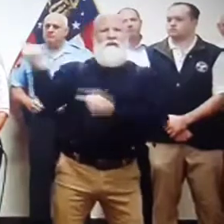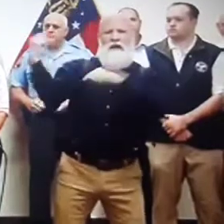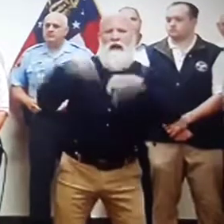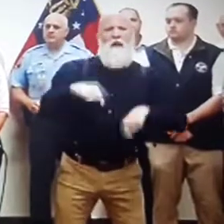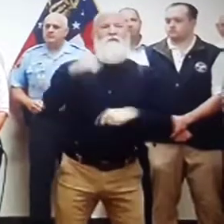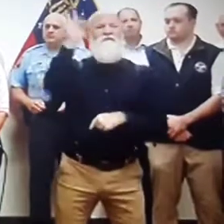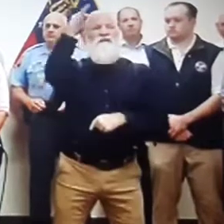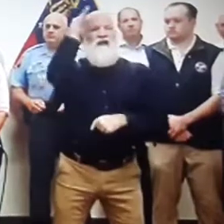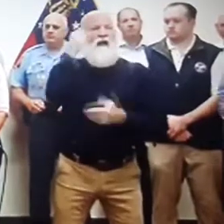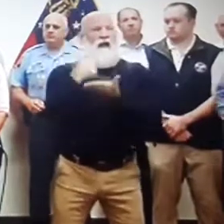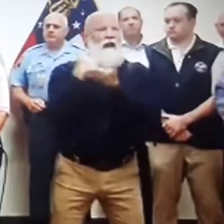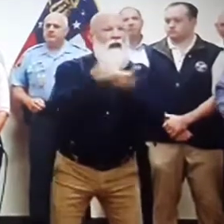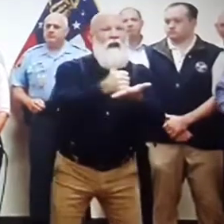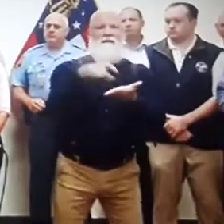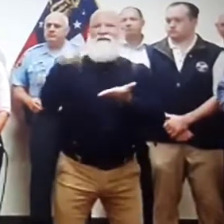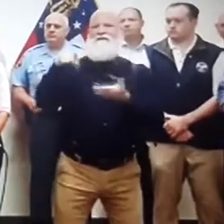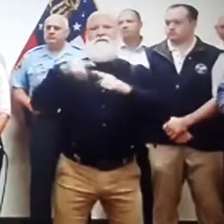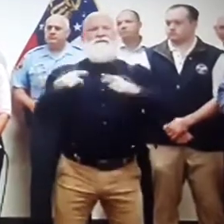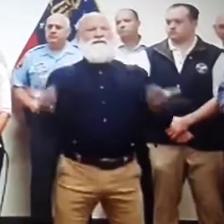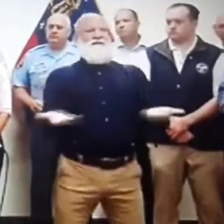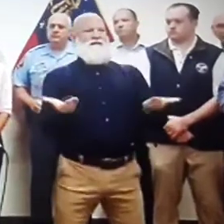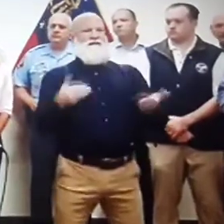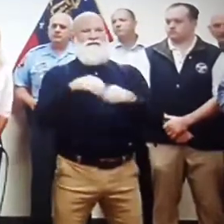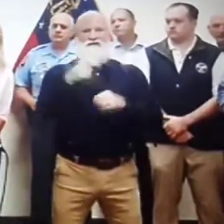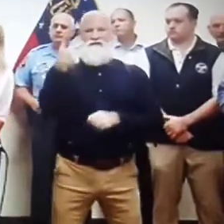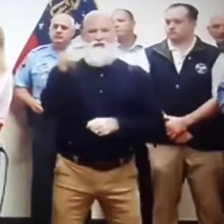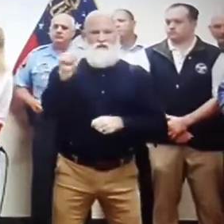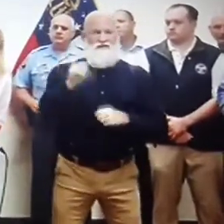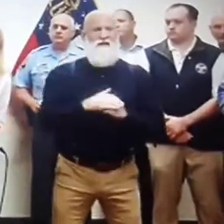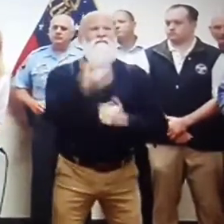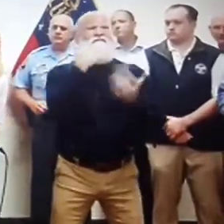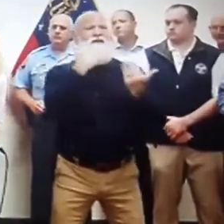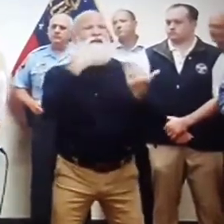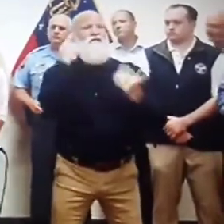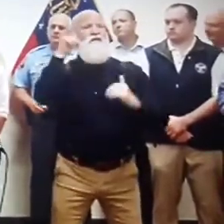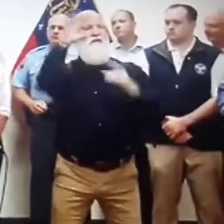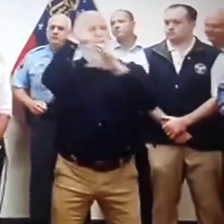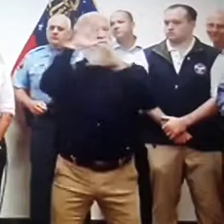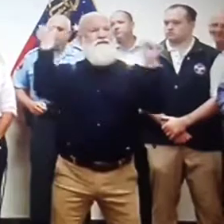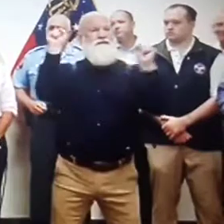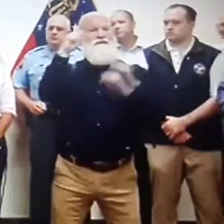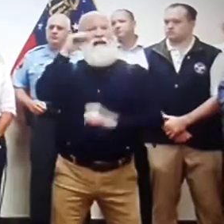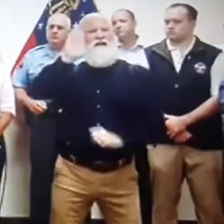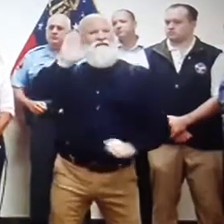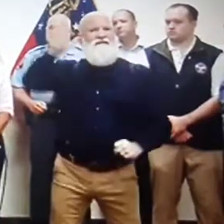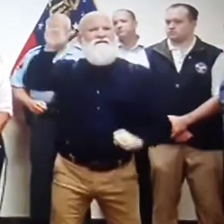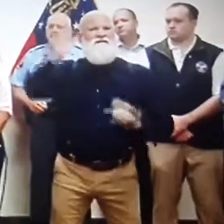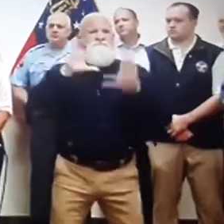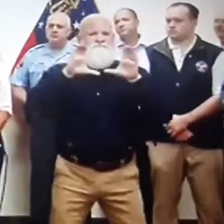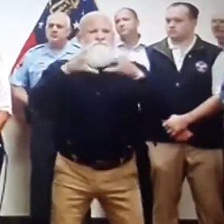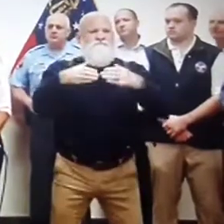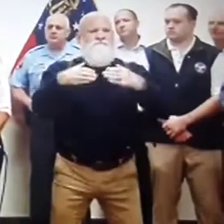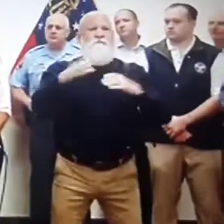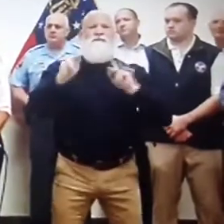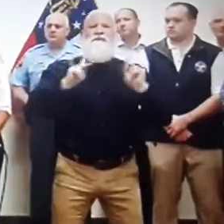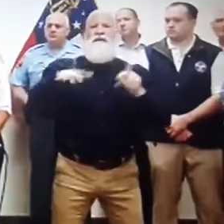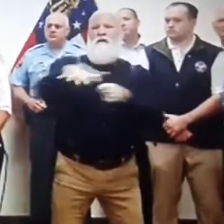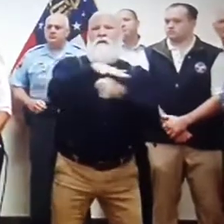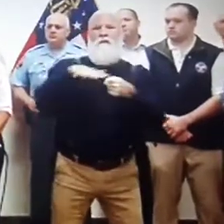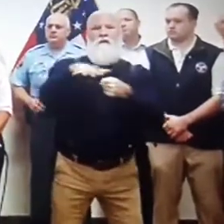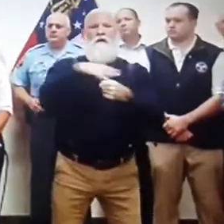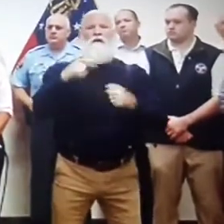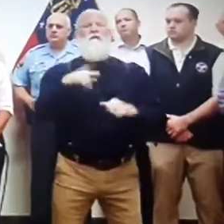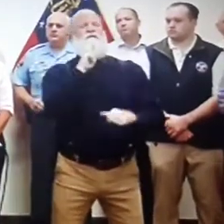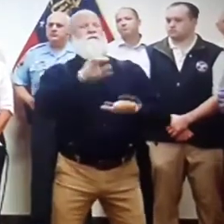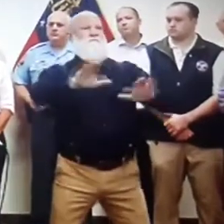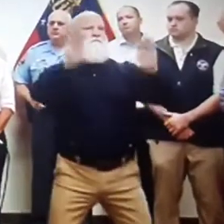and from the president and the rest of the administration. Quite honestly, it's been stellar, and I'll speak